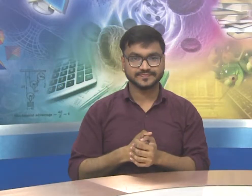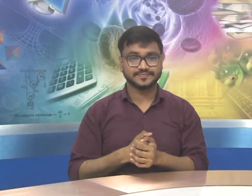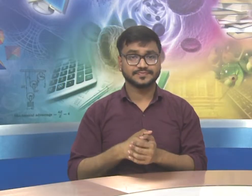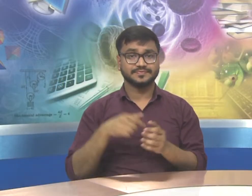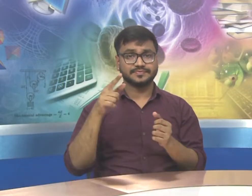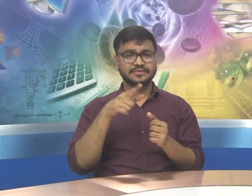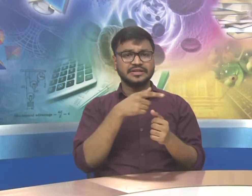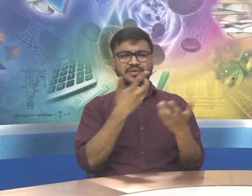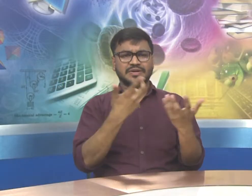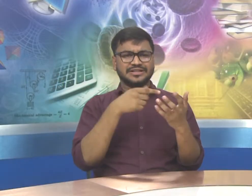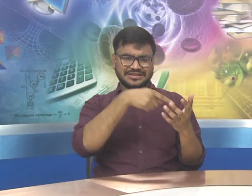There is a log